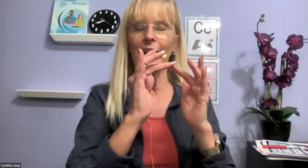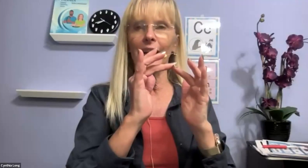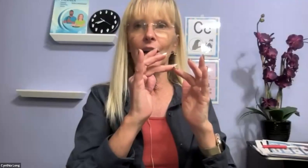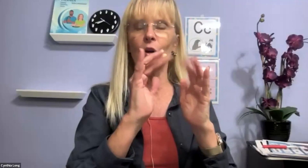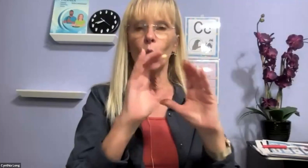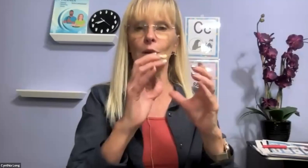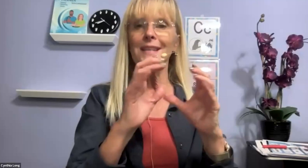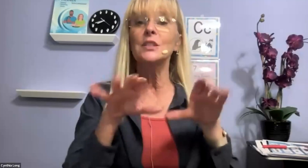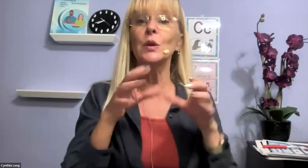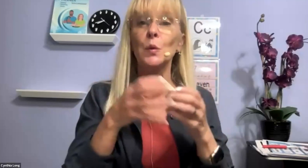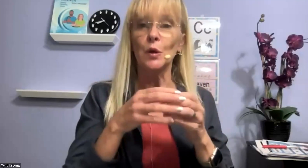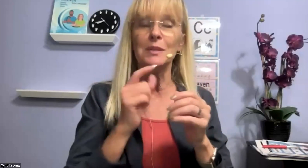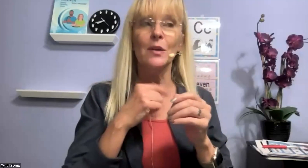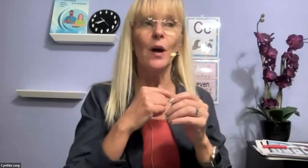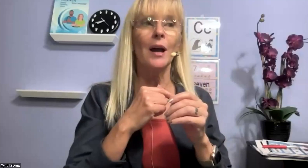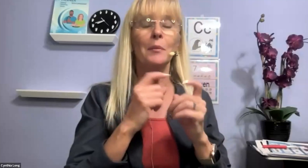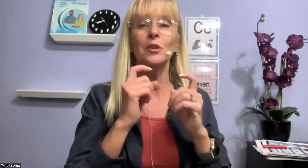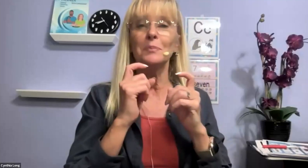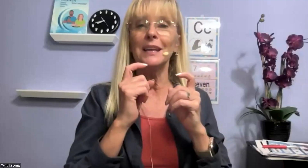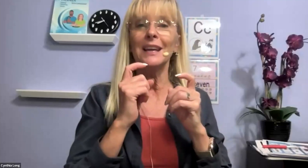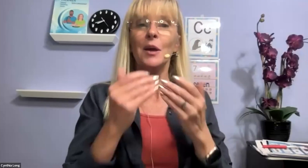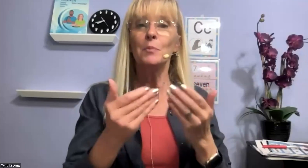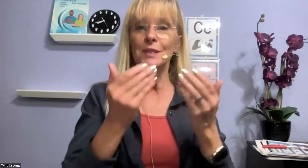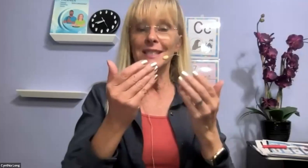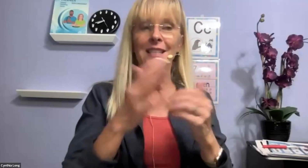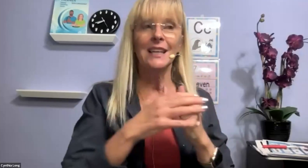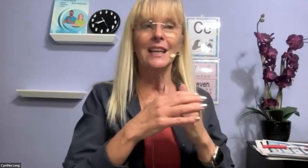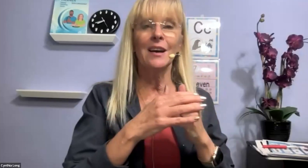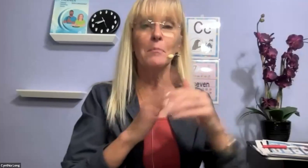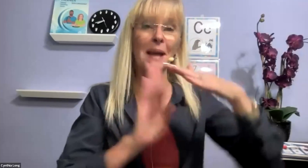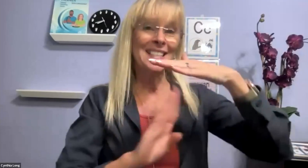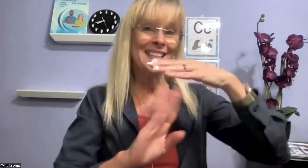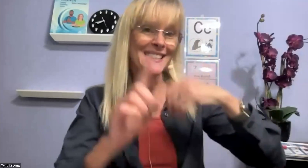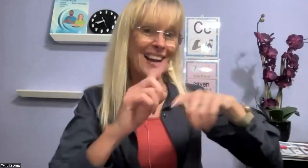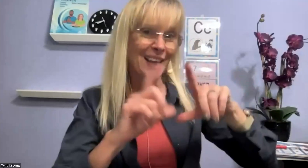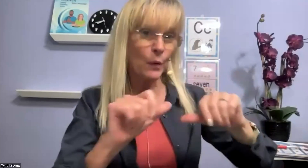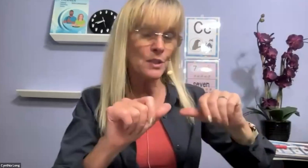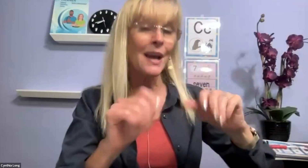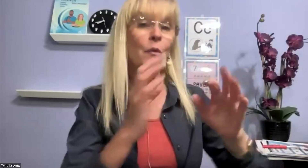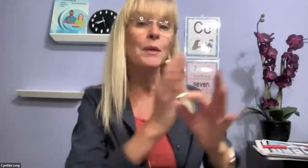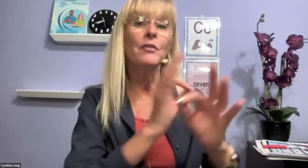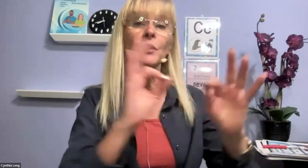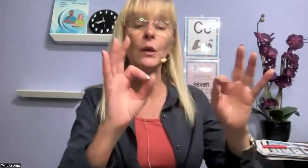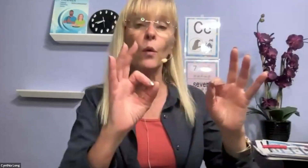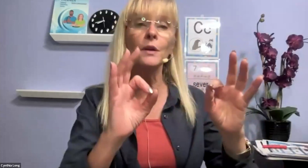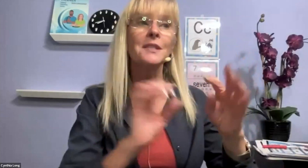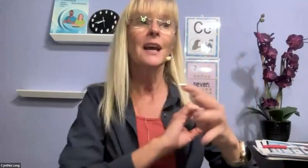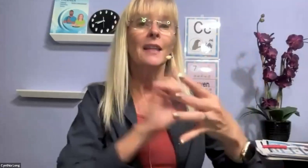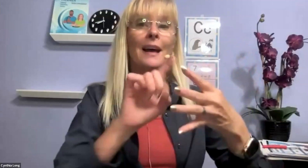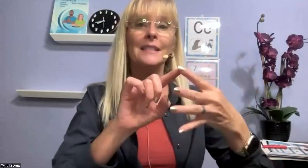online course as a group. So I'm going to be presenting basic sign language. That will be a free course. That's at